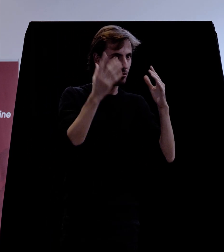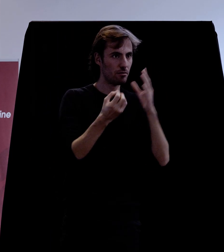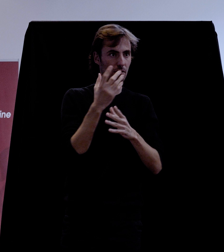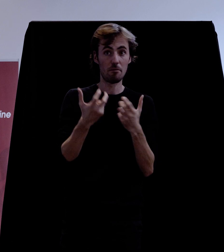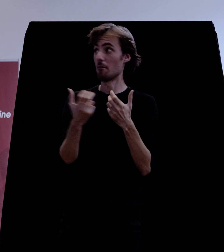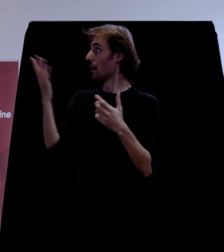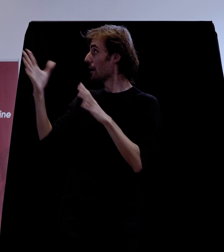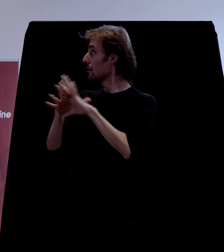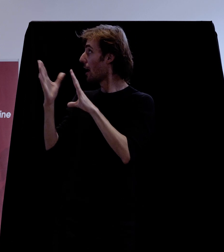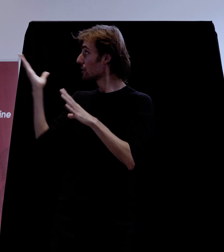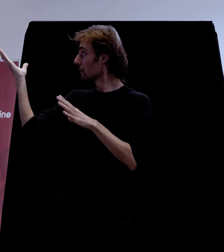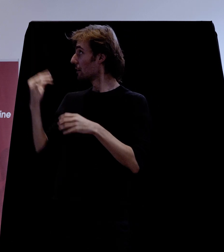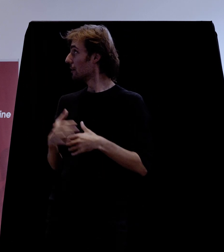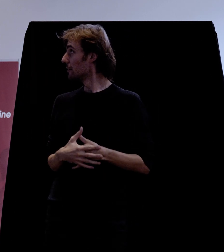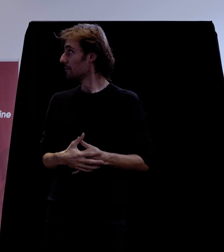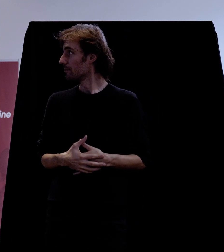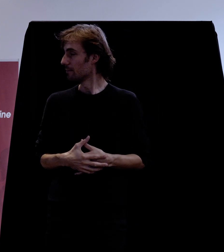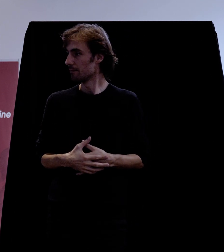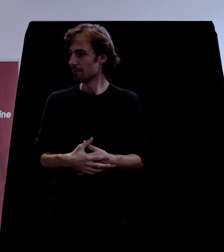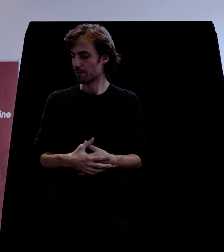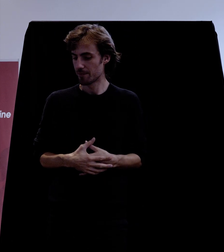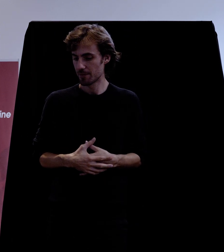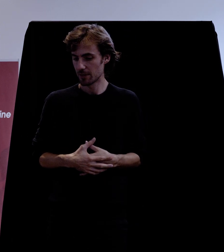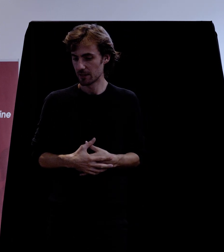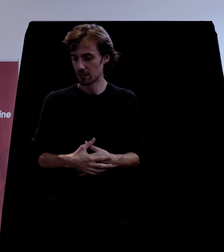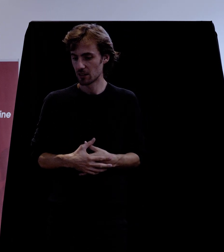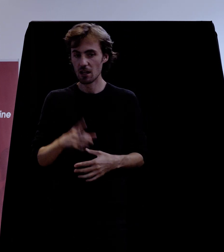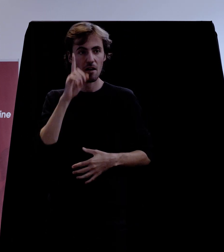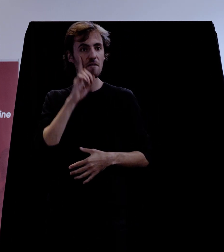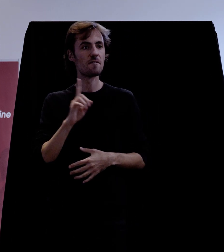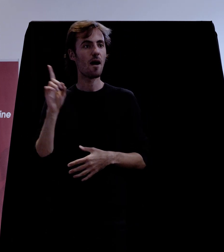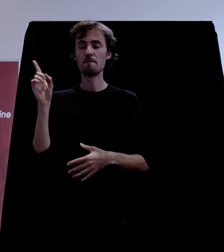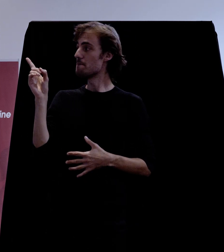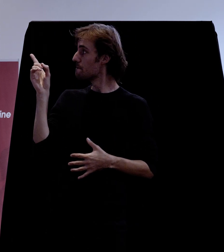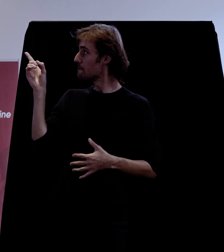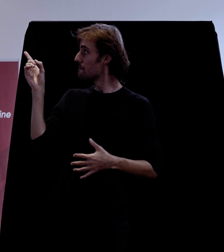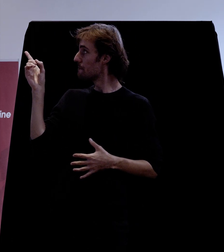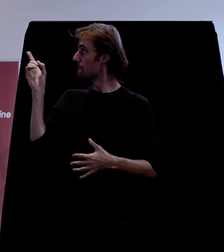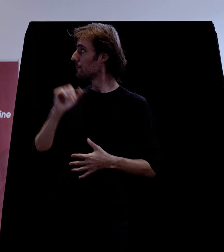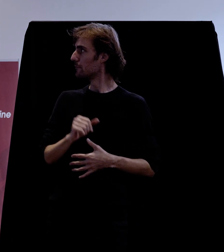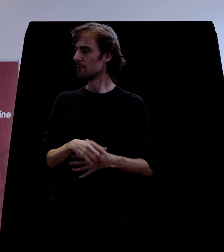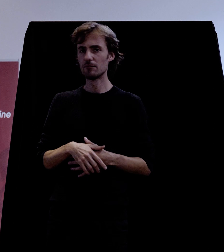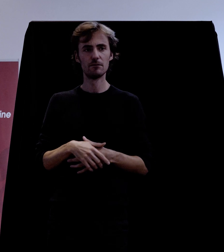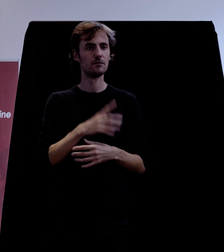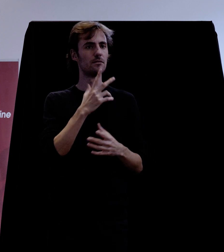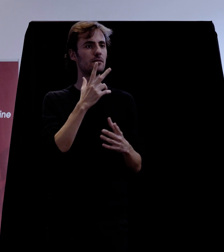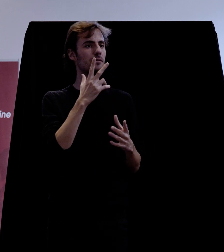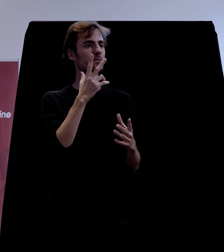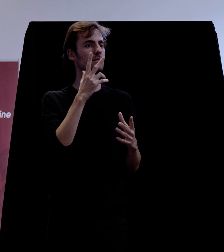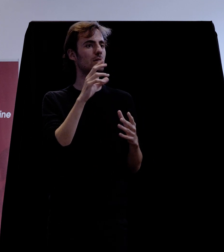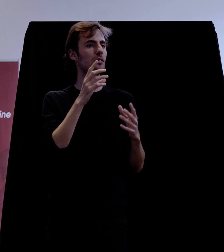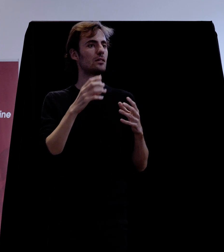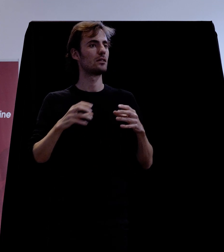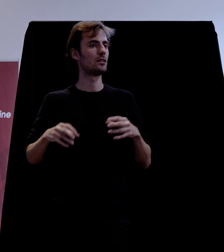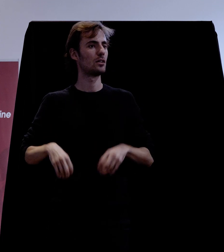is from Perth, Australia. She passed away, unfortunately, a number of years ago, but she developed a form of Tai Chi, which she called Fun